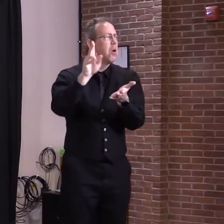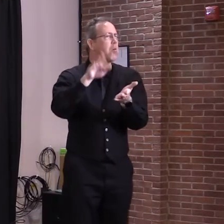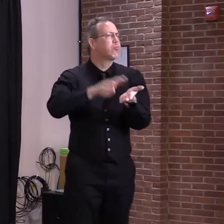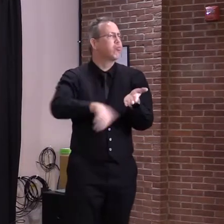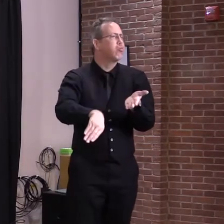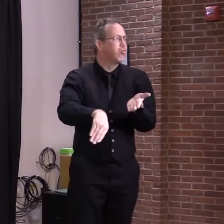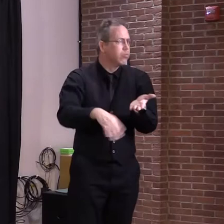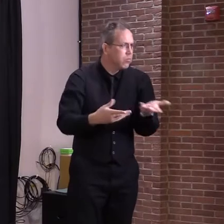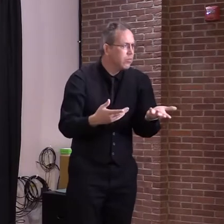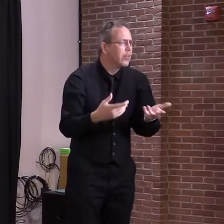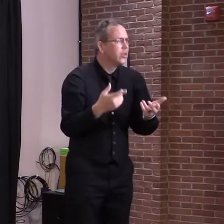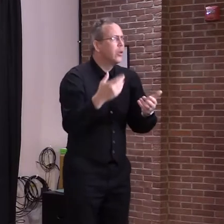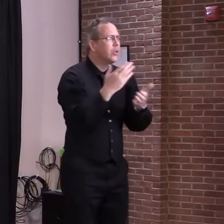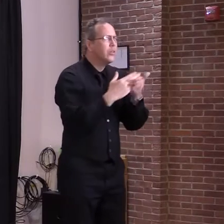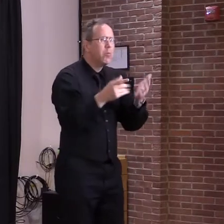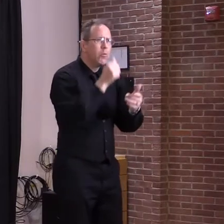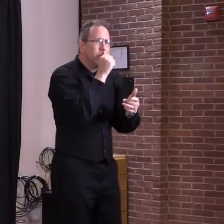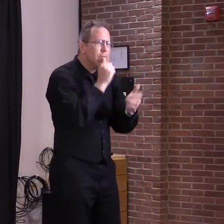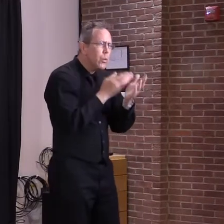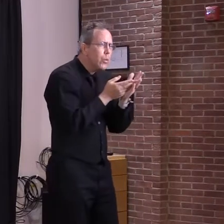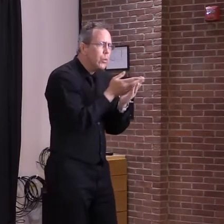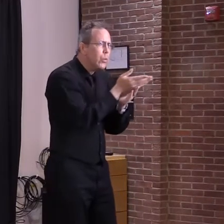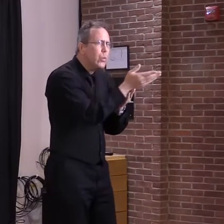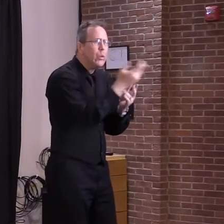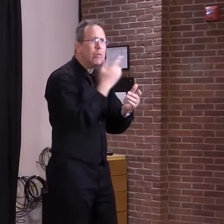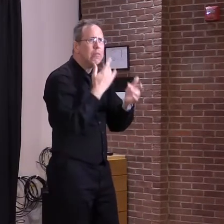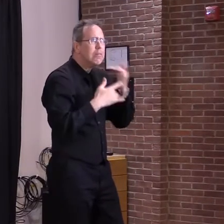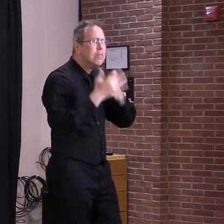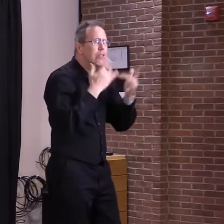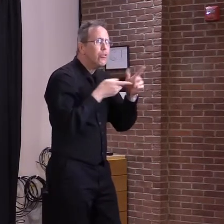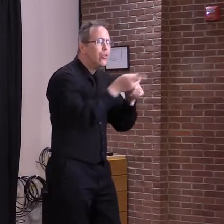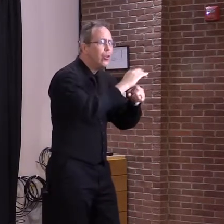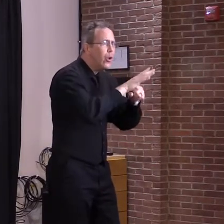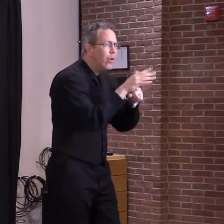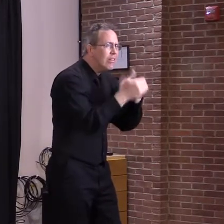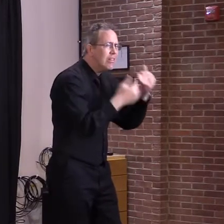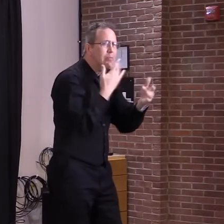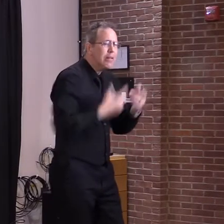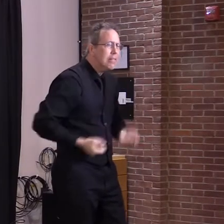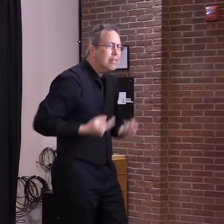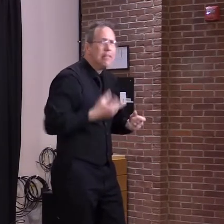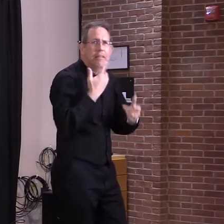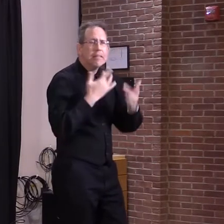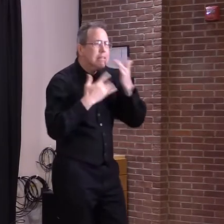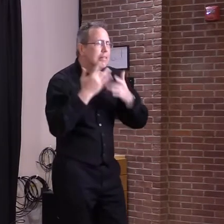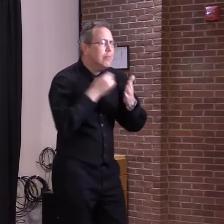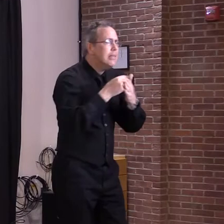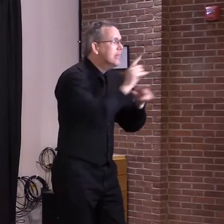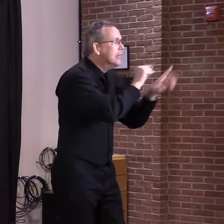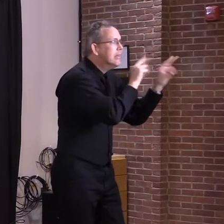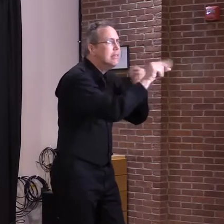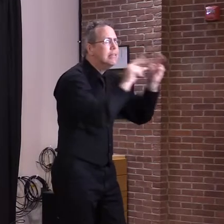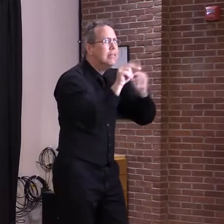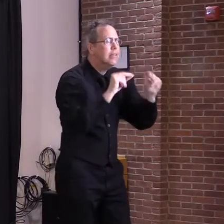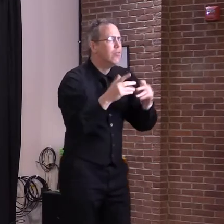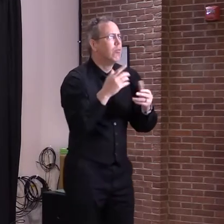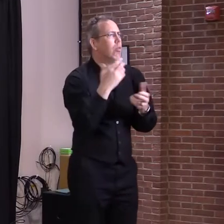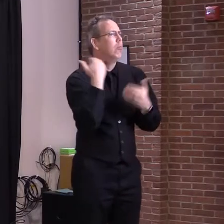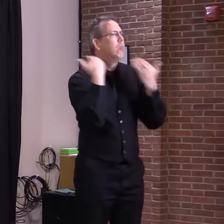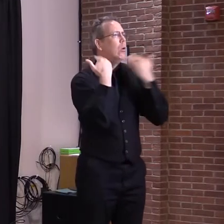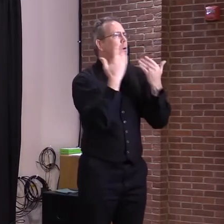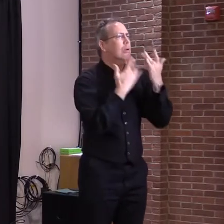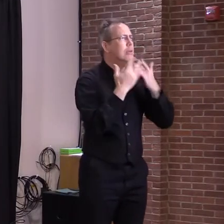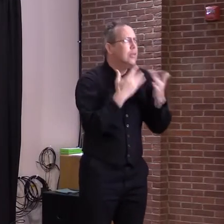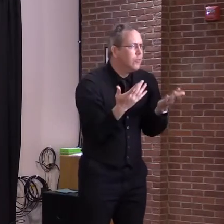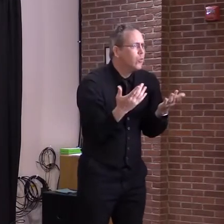businesses suffering from cash constraints from the pandemic. It doesn't really take a lot of analysis to understand that a performing arts venue that's